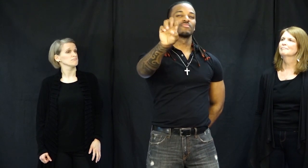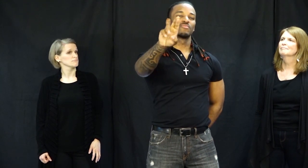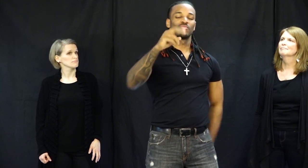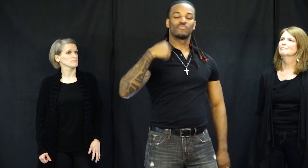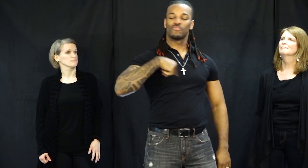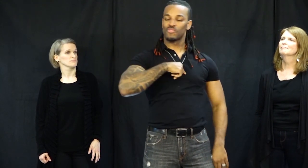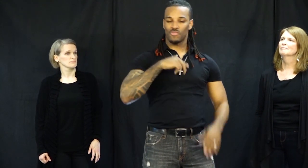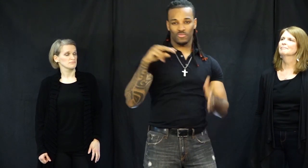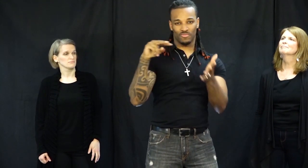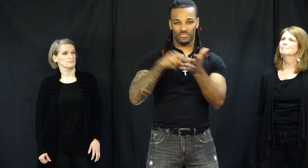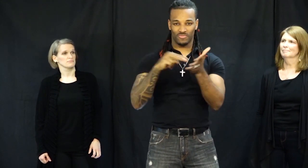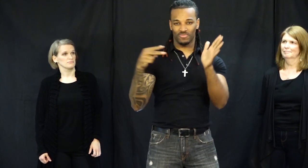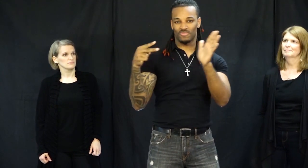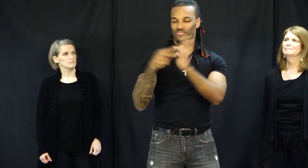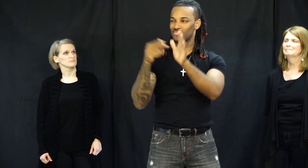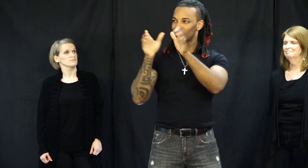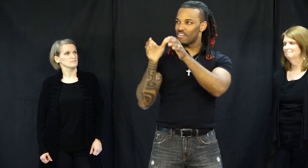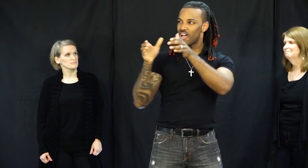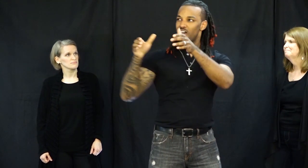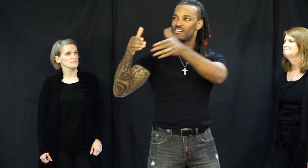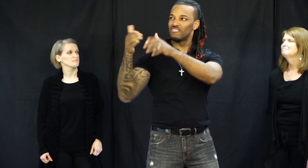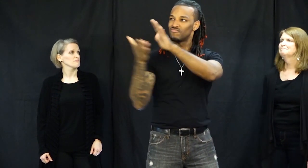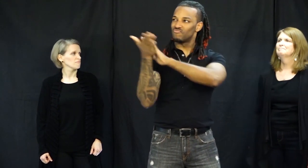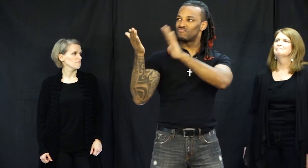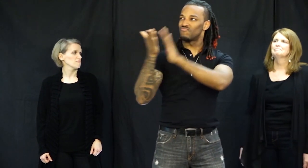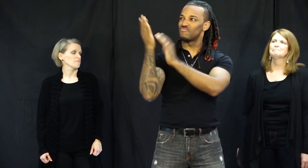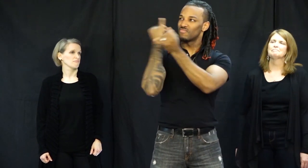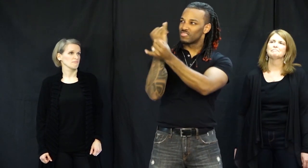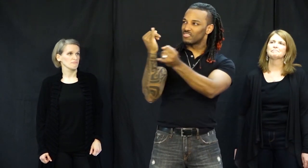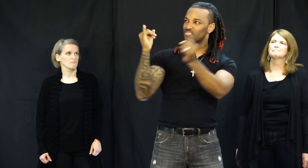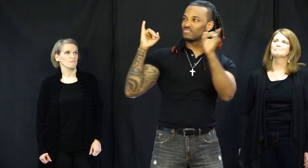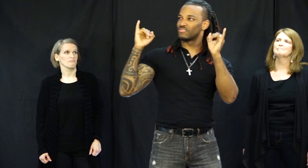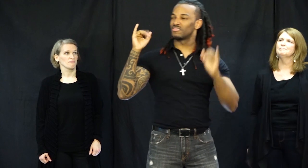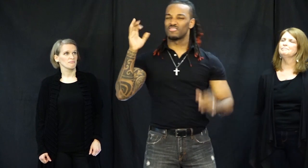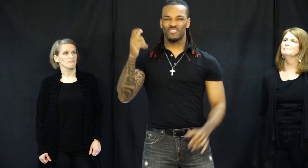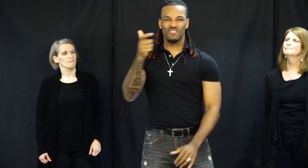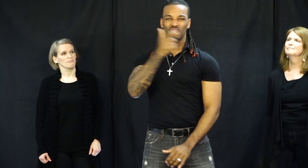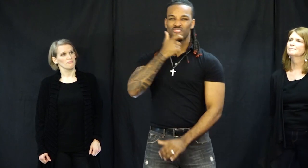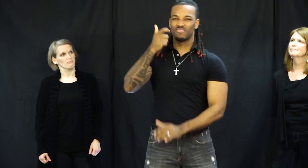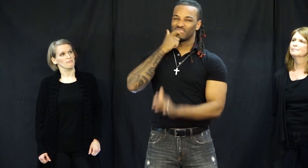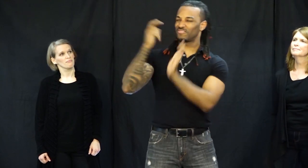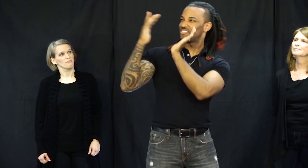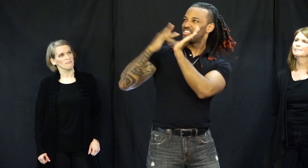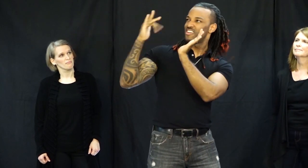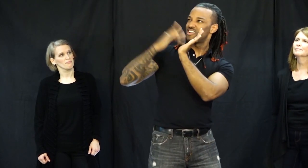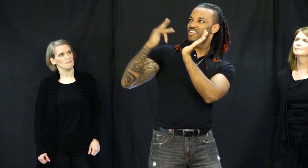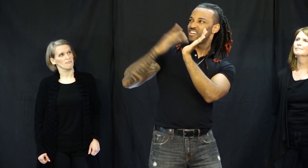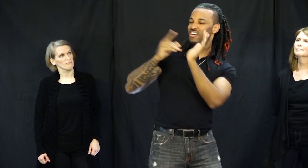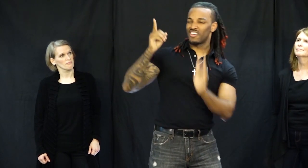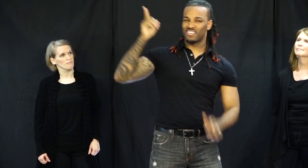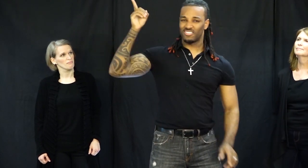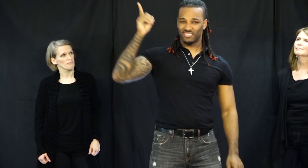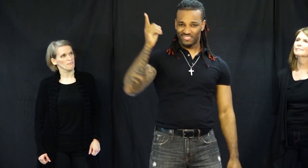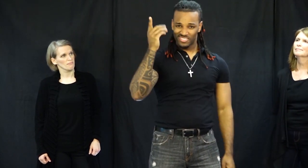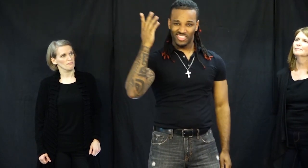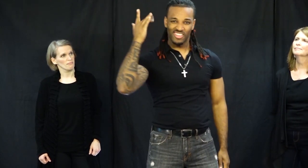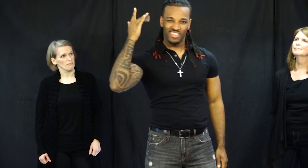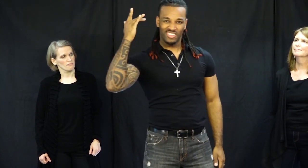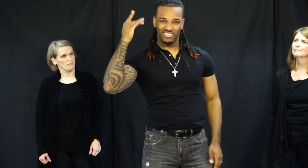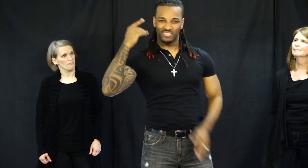A-L-E-X-A-N-D-E-R. We are meant to be a colony that runs independently. Meanwhile, Britain keeps shitting on us endlessly.